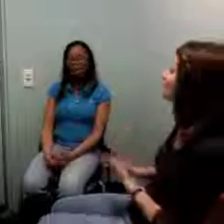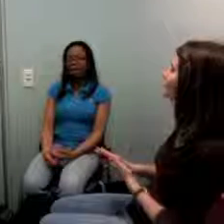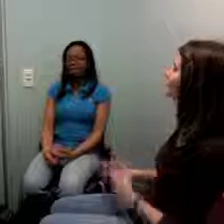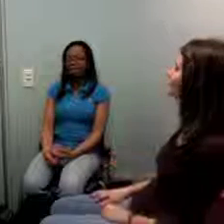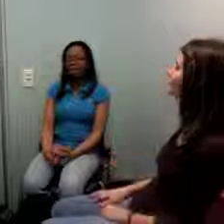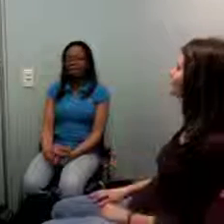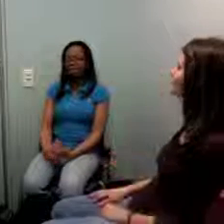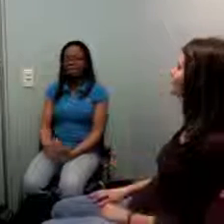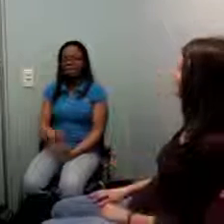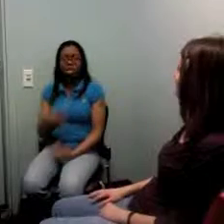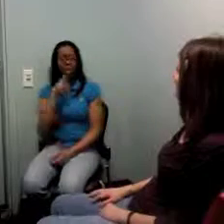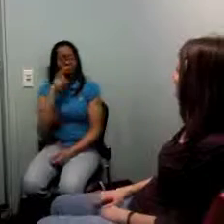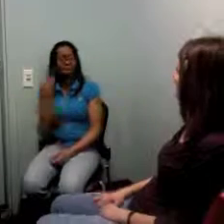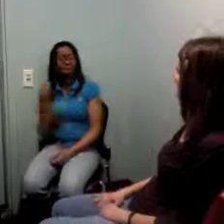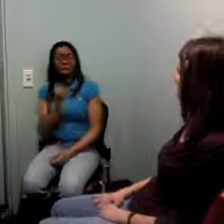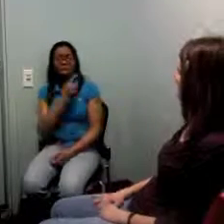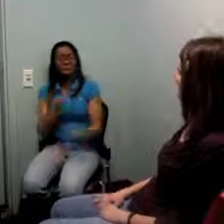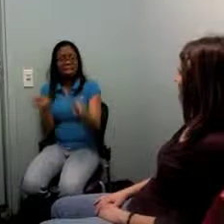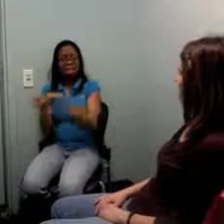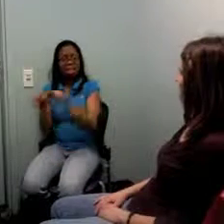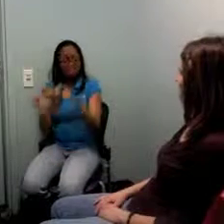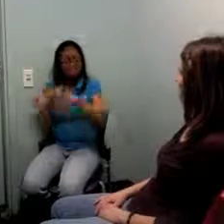always on the same time?